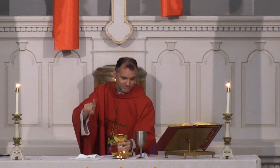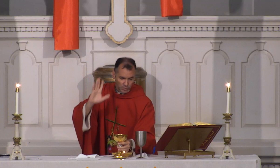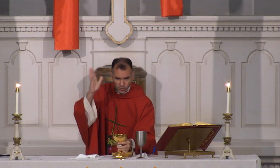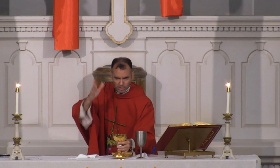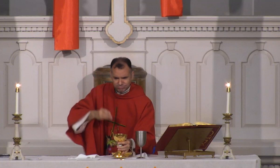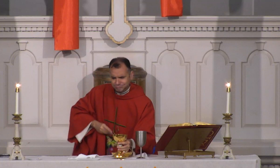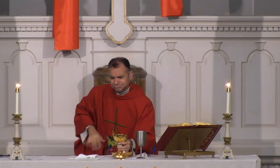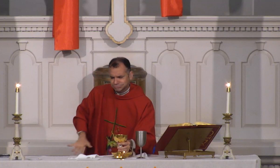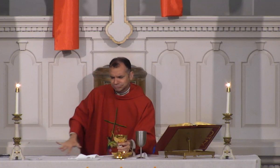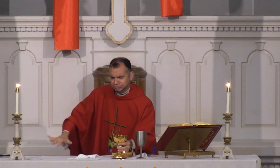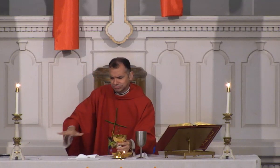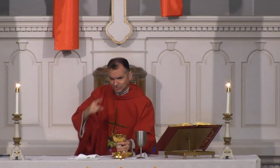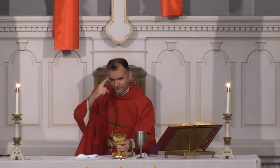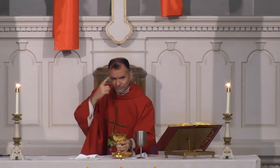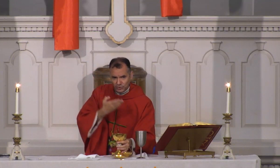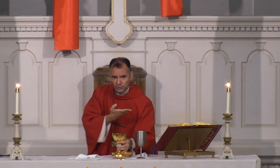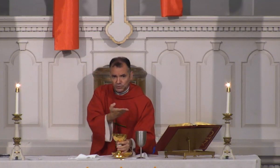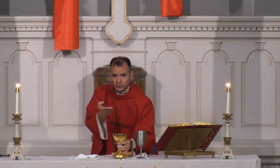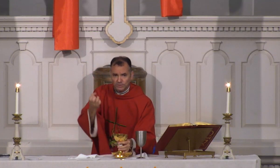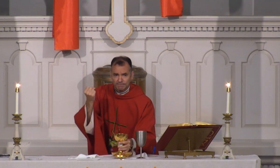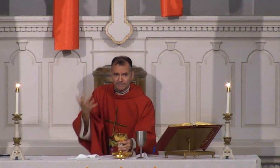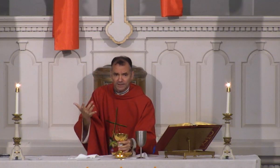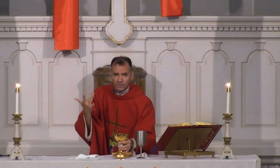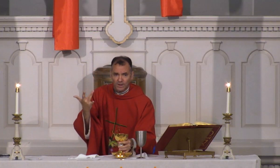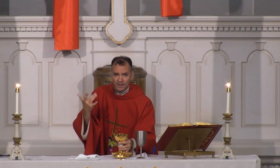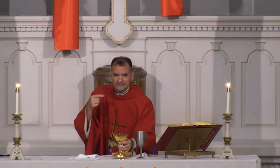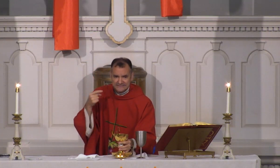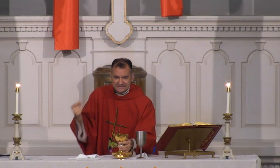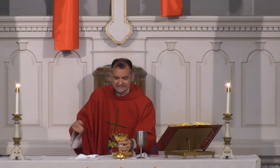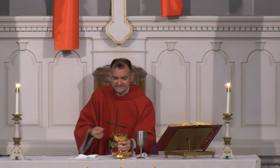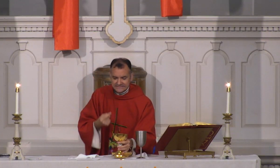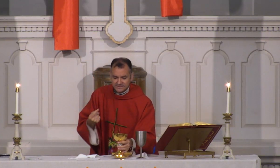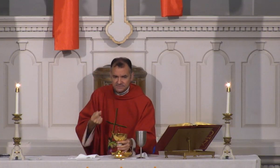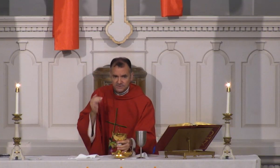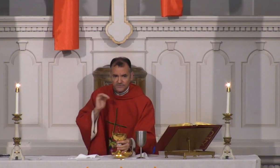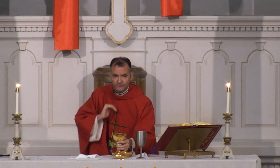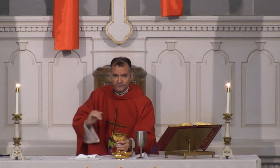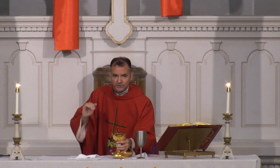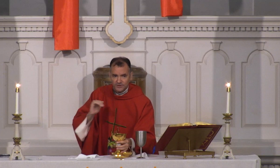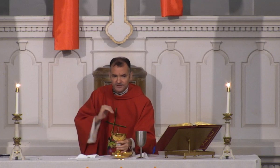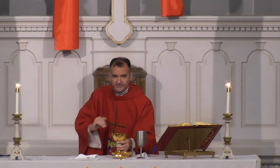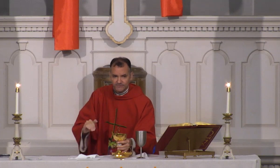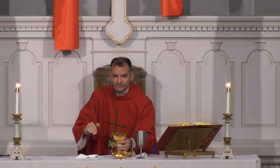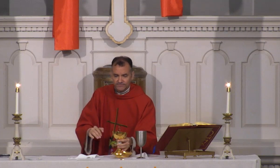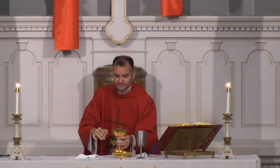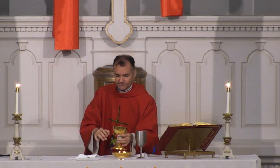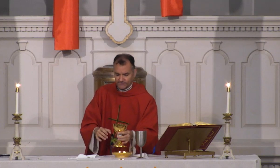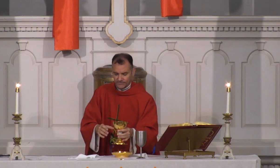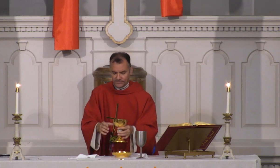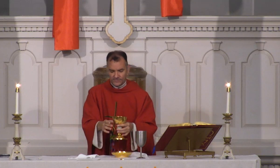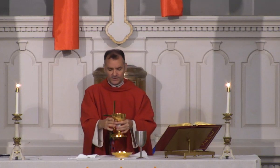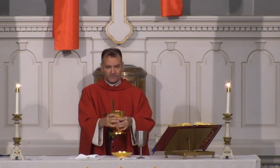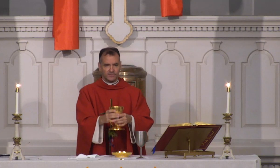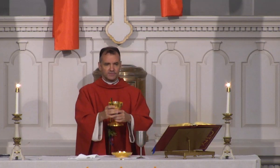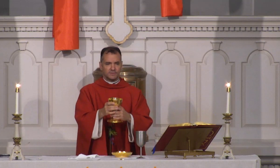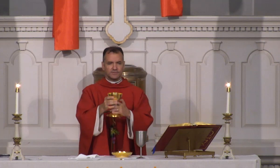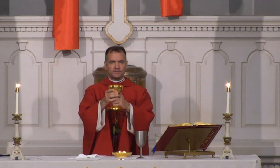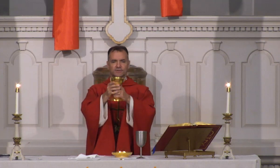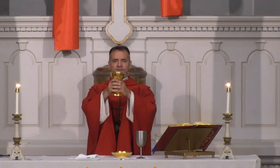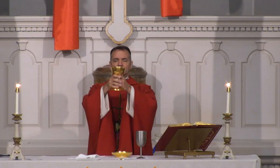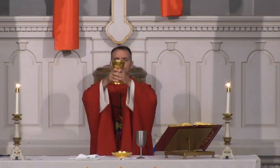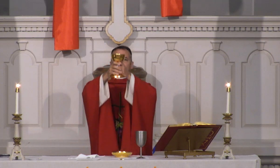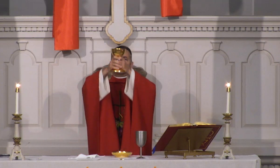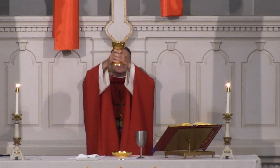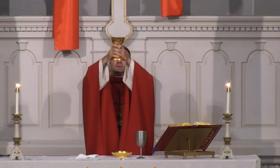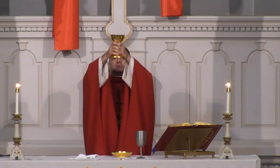and eternal covenant, which will be poured out for you and for many for the forgiveness of sins. Do this in